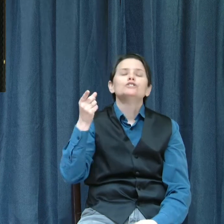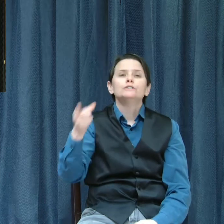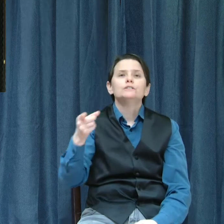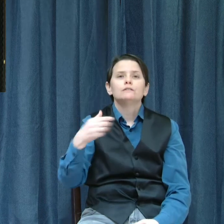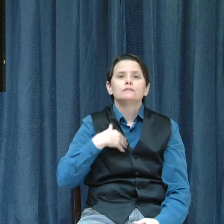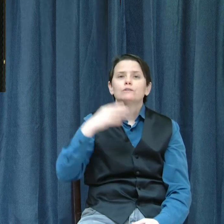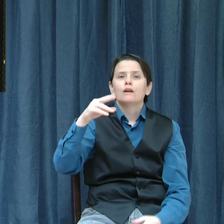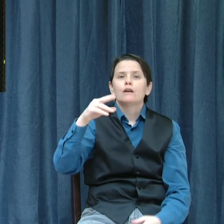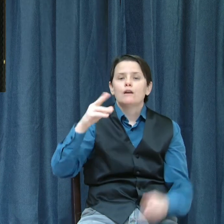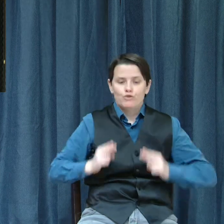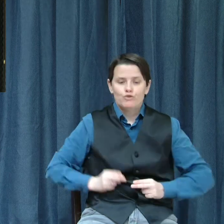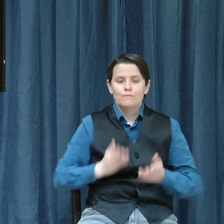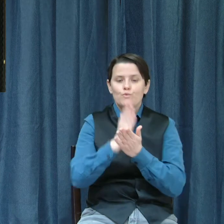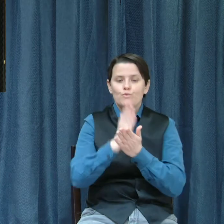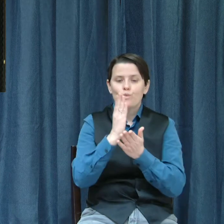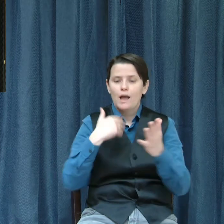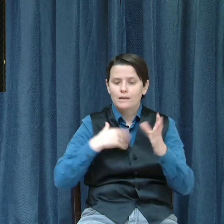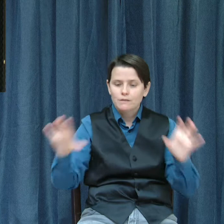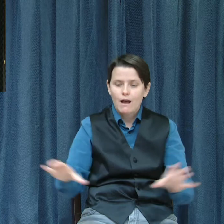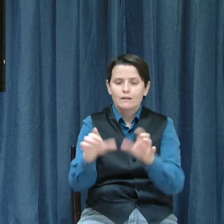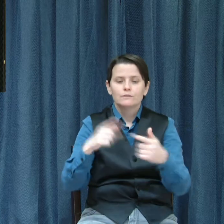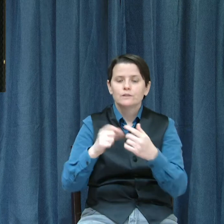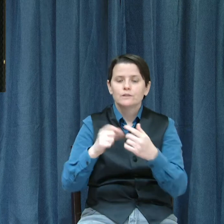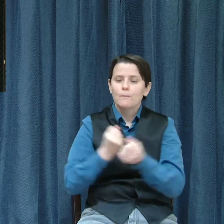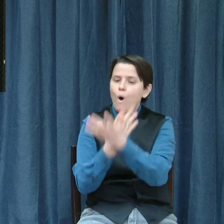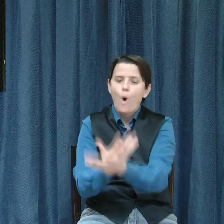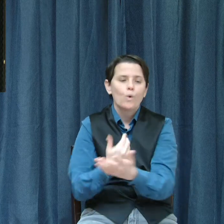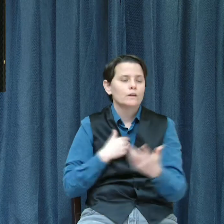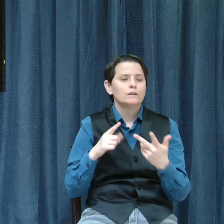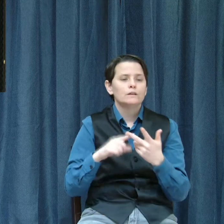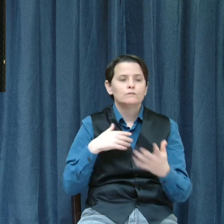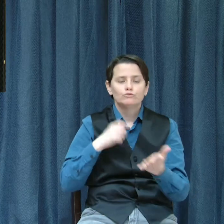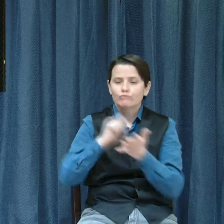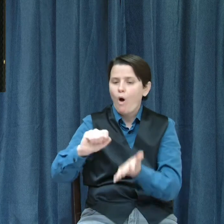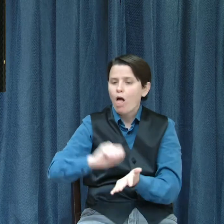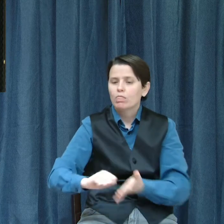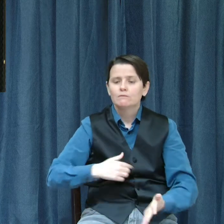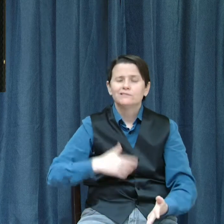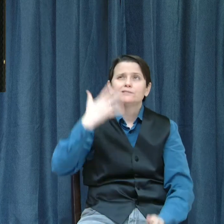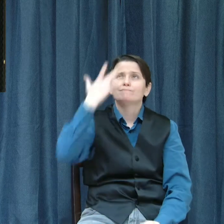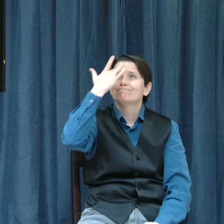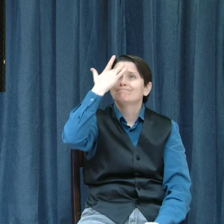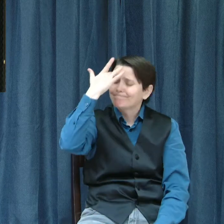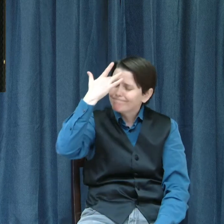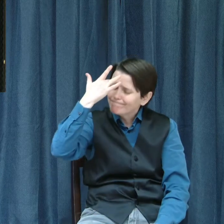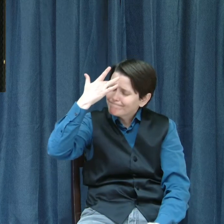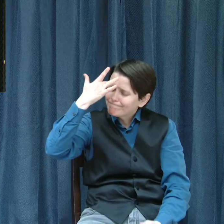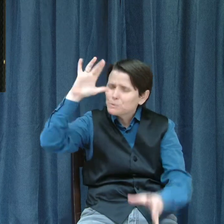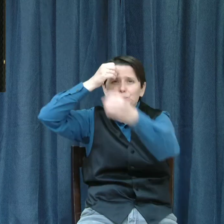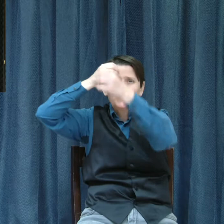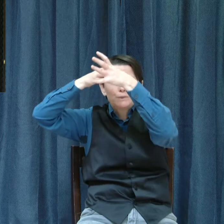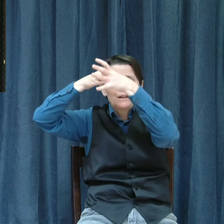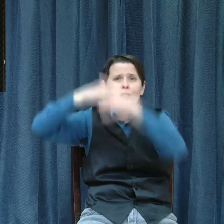She is an author. She is brilliant. She says this: for there is always light, if only